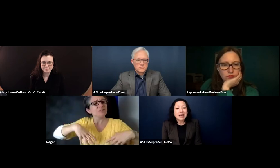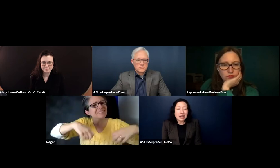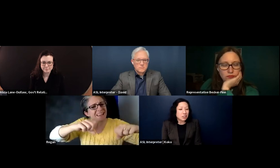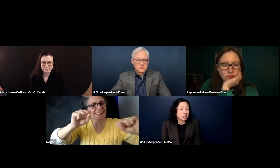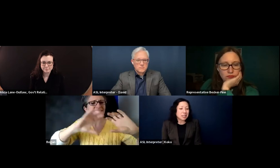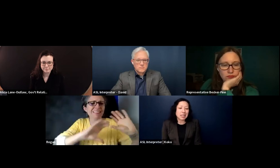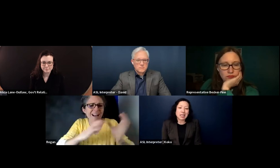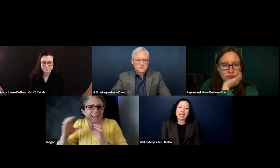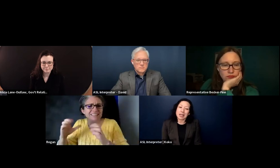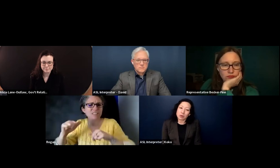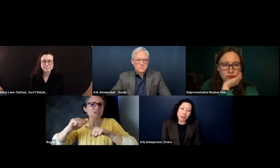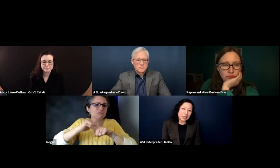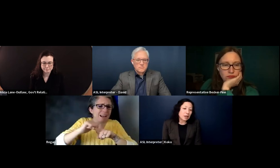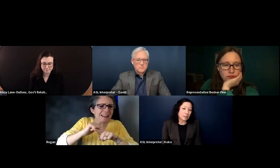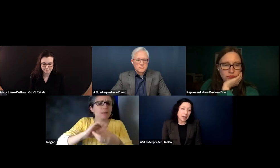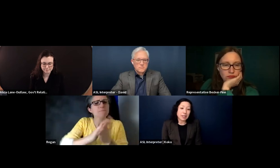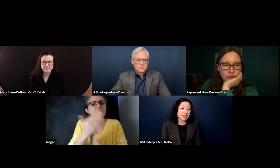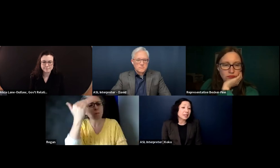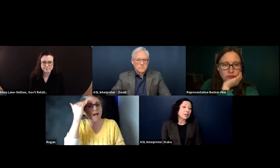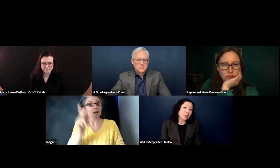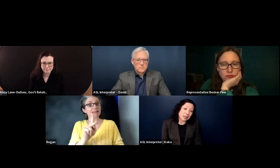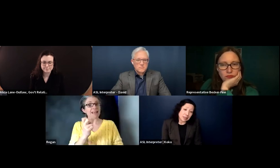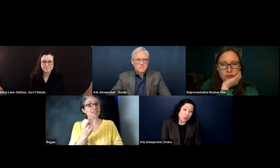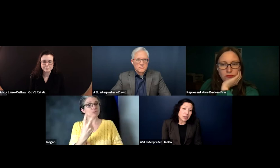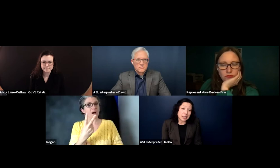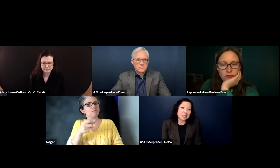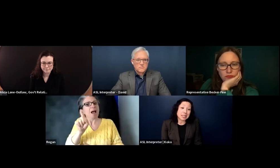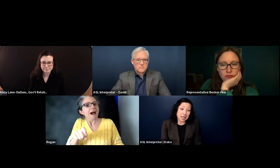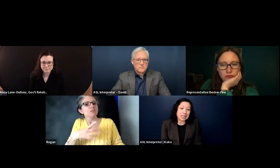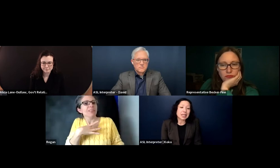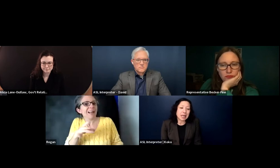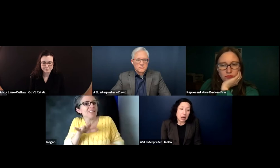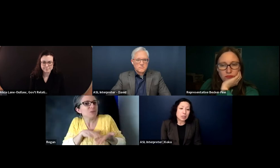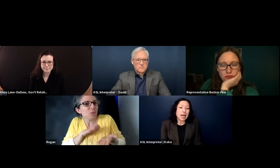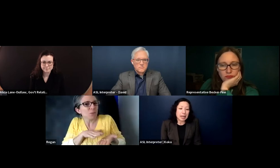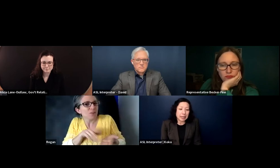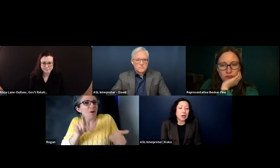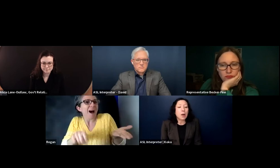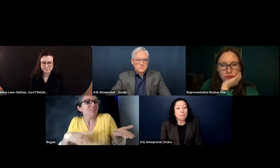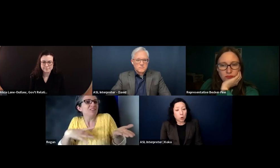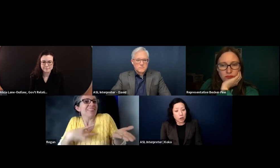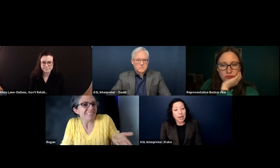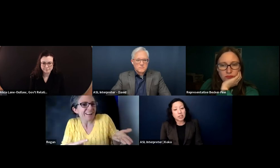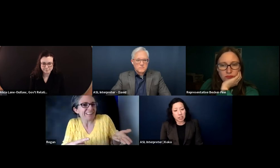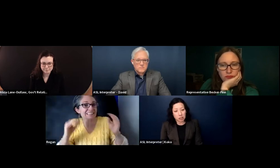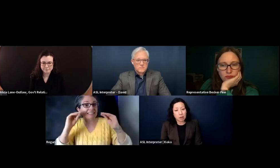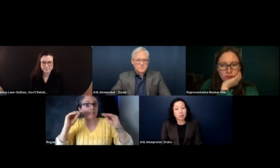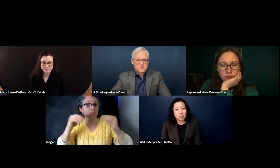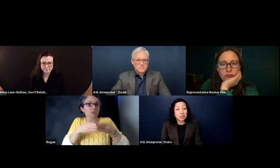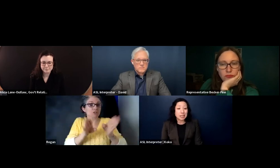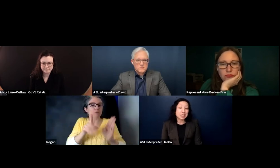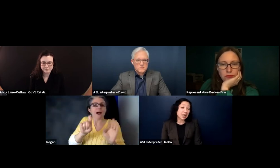mad just really about this, certainly CDIs can now take more